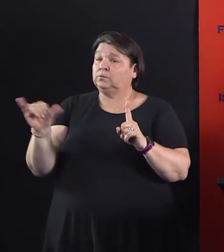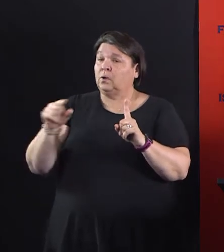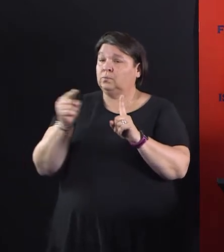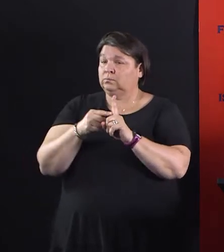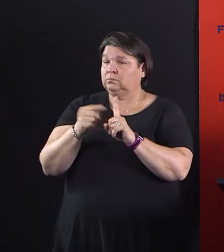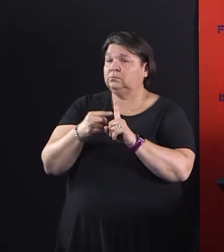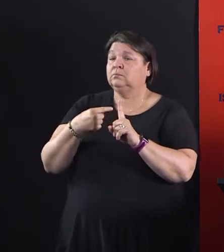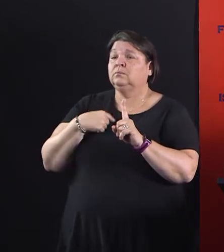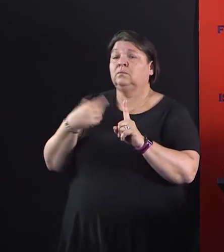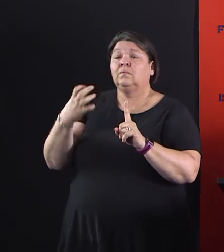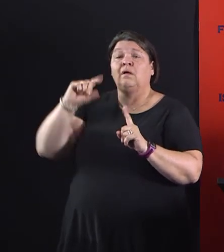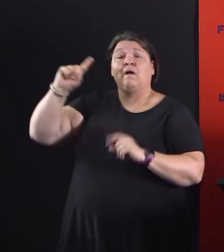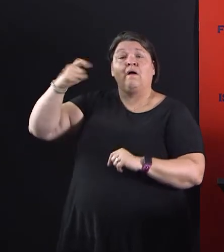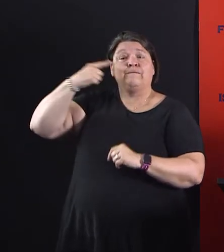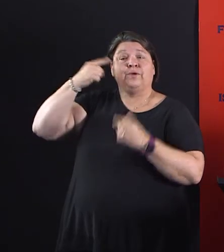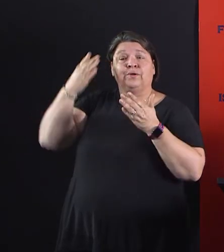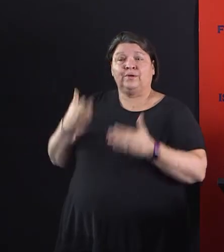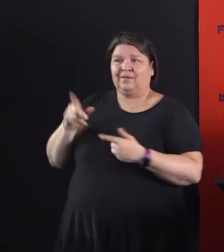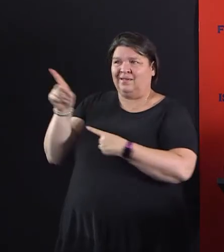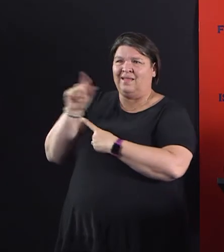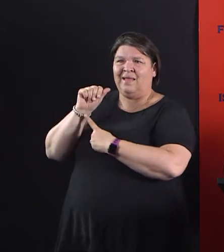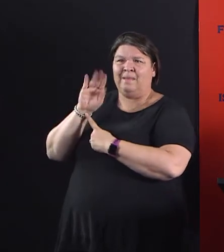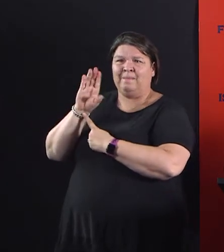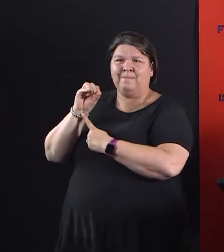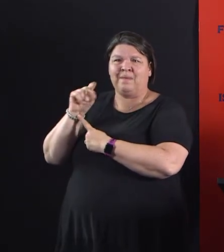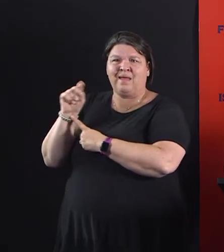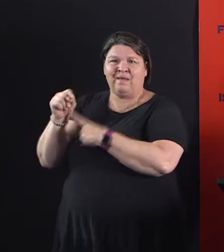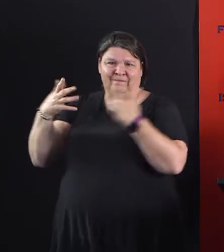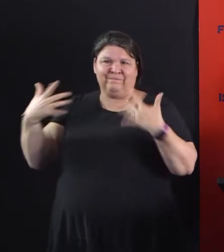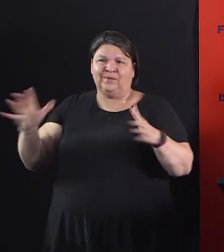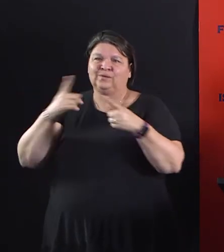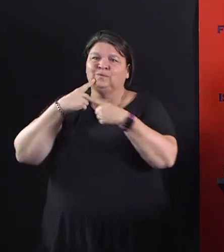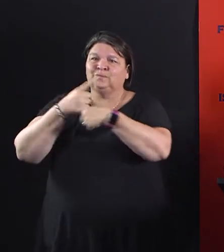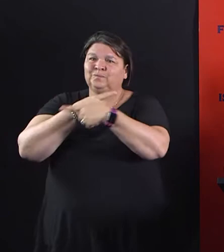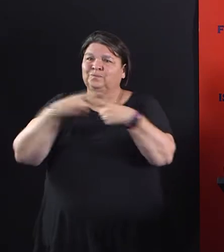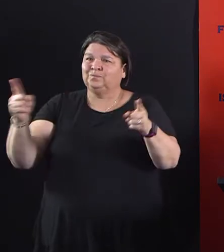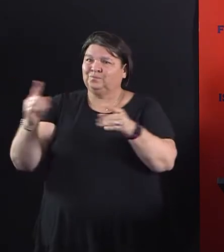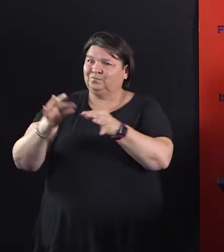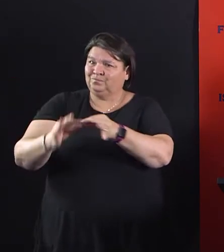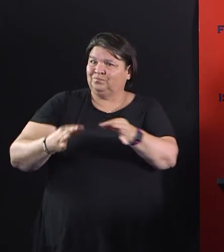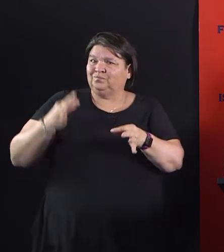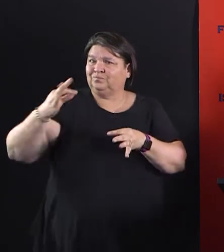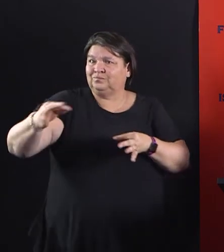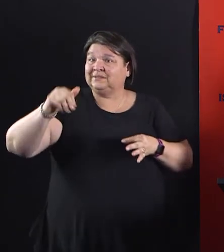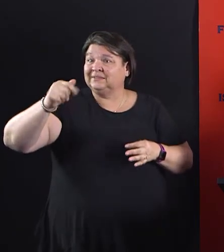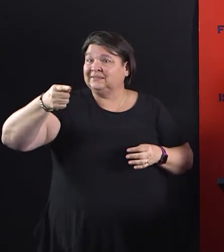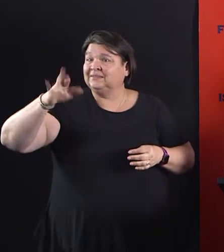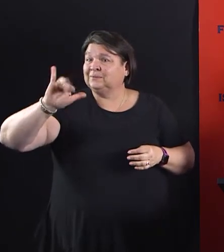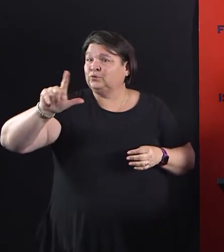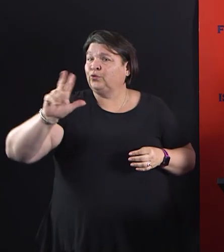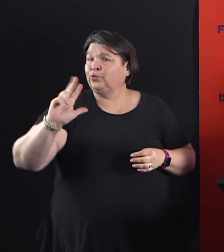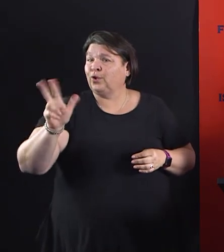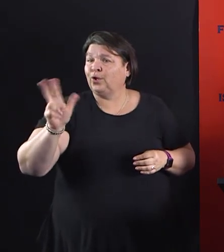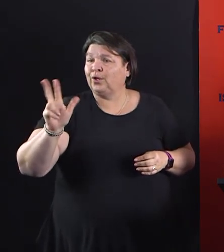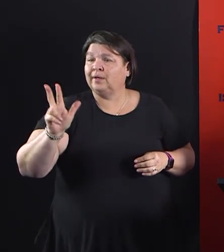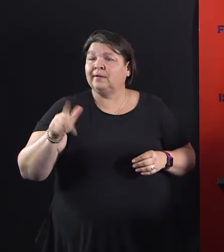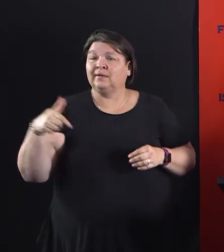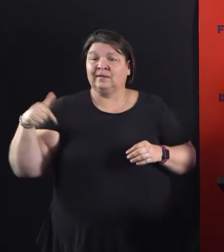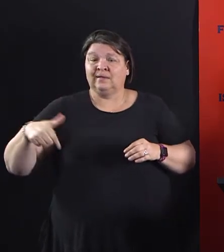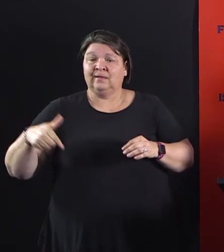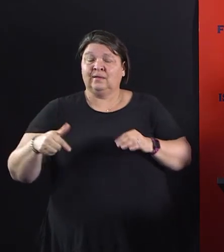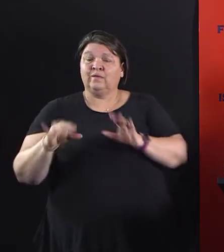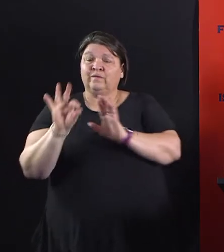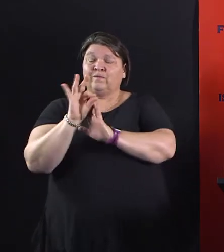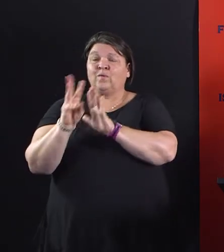extending his orders to April 30th. As you know, the city is at April the 7th. On next Tuesday's council